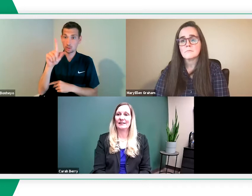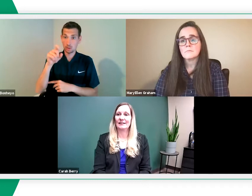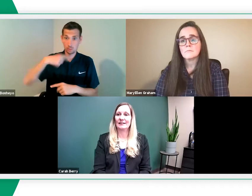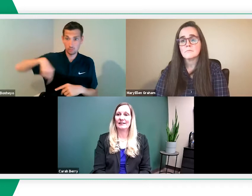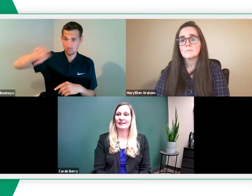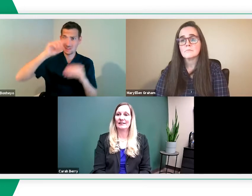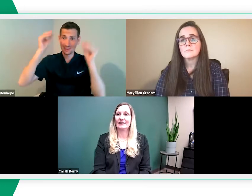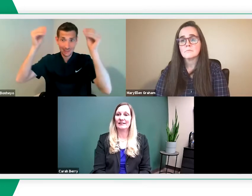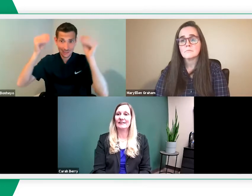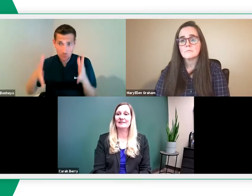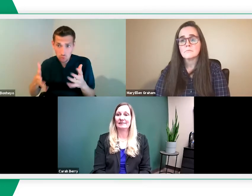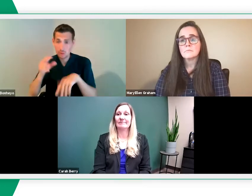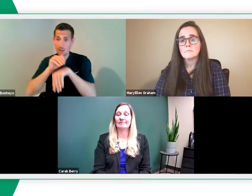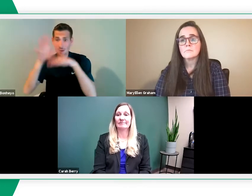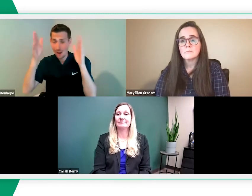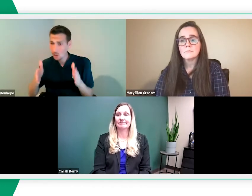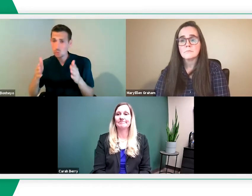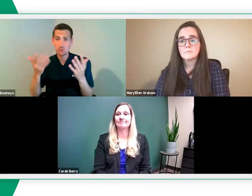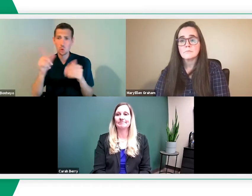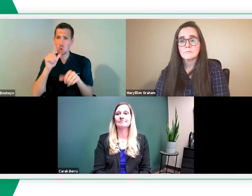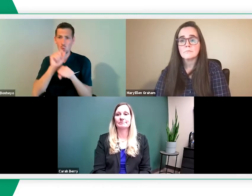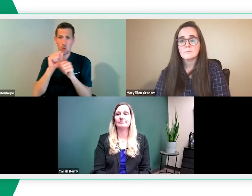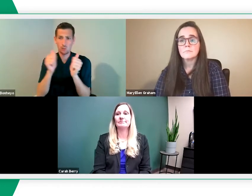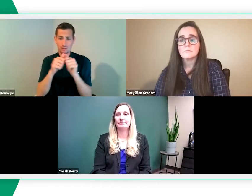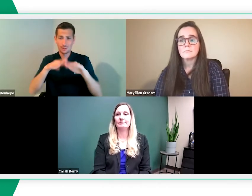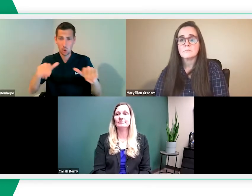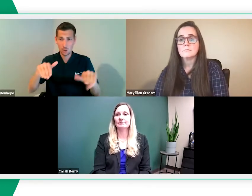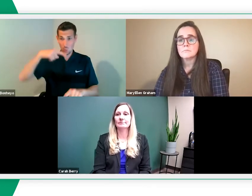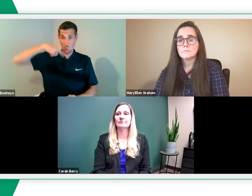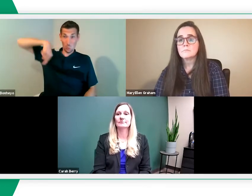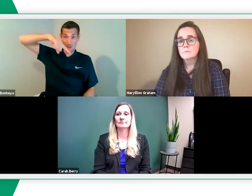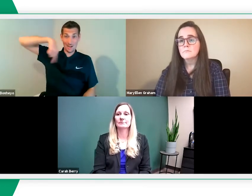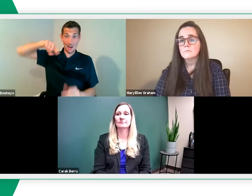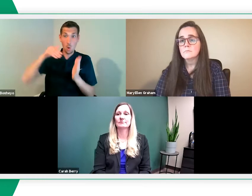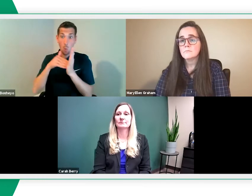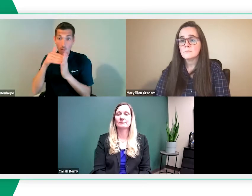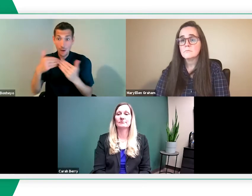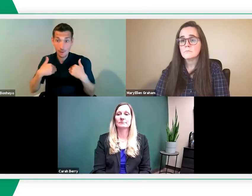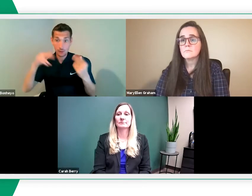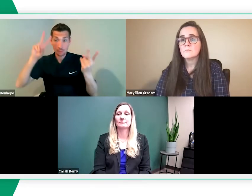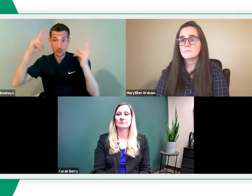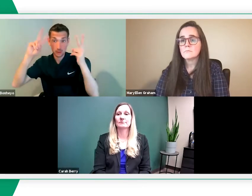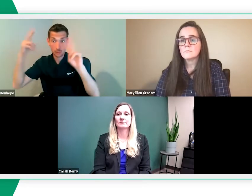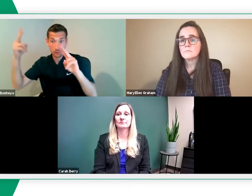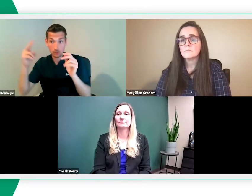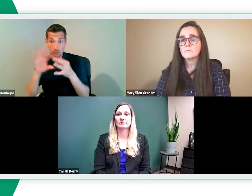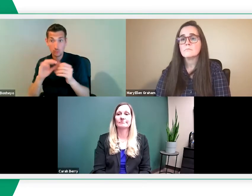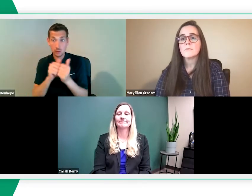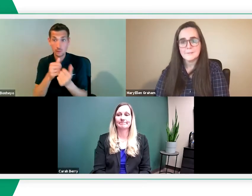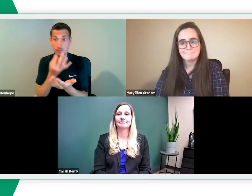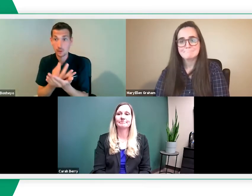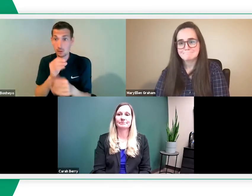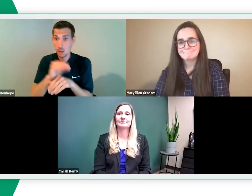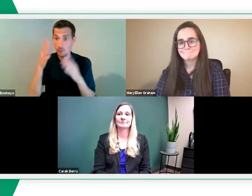because actually adults, whether we're teachers, we're counselors who work with kids, we often